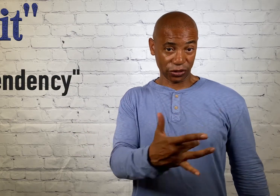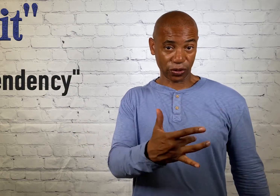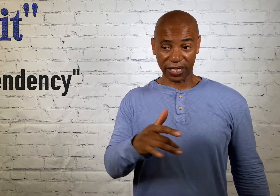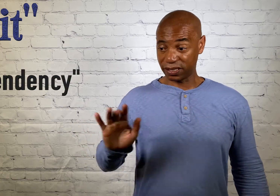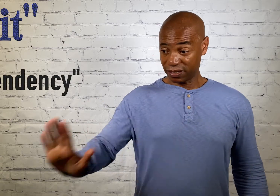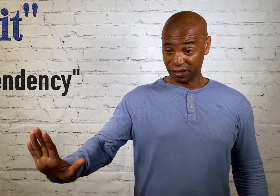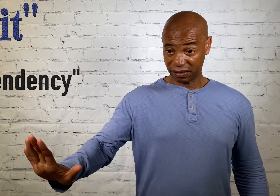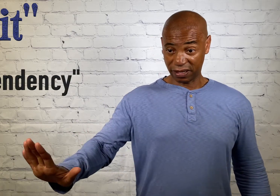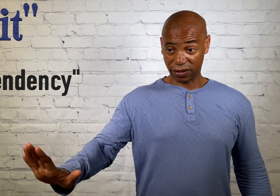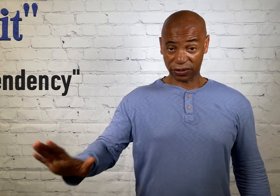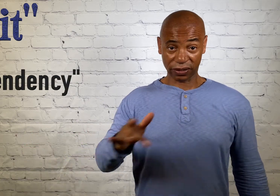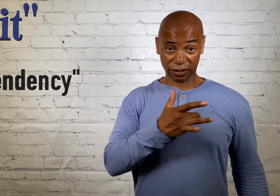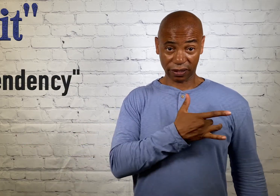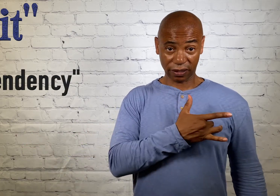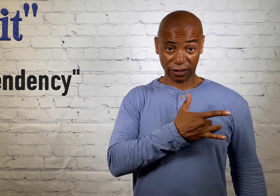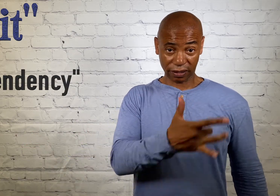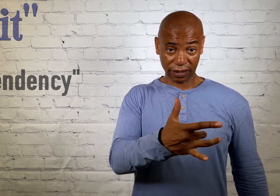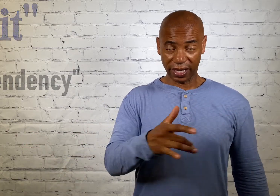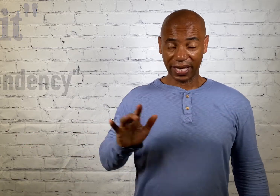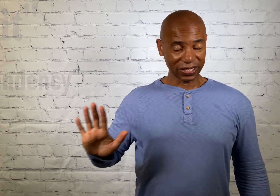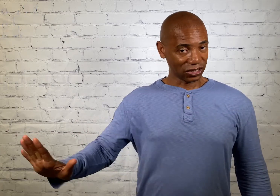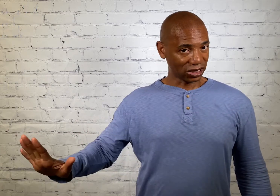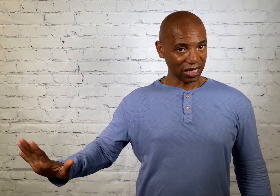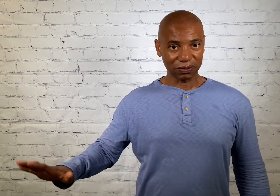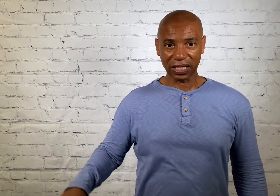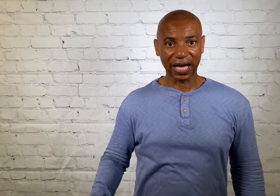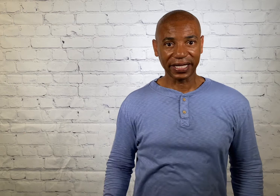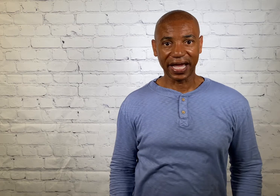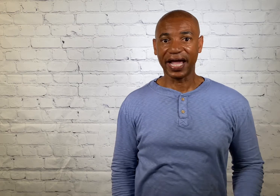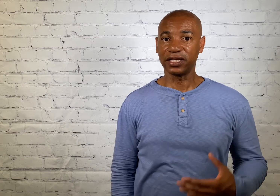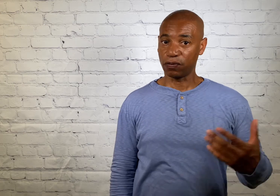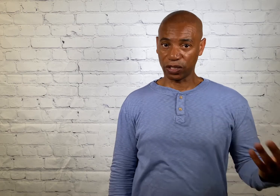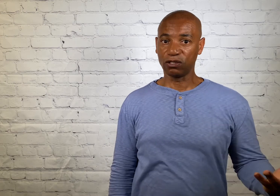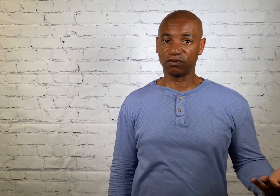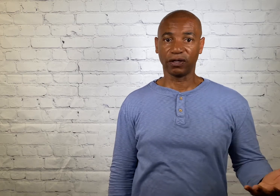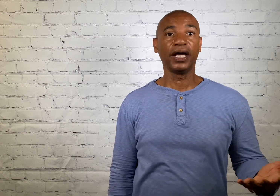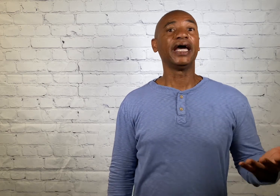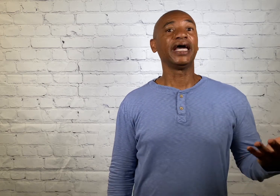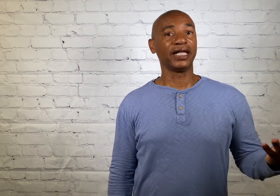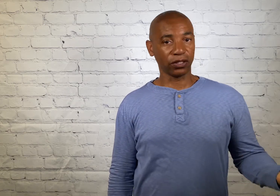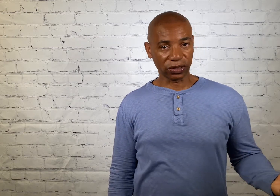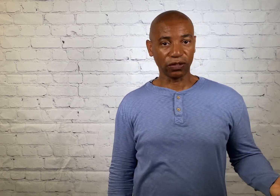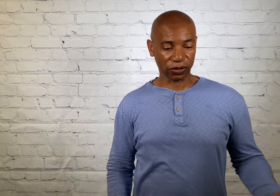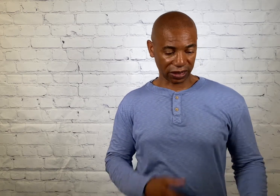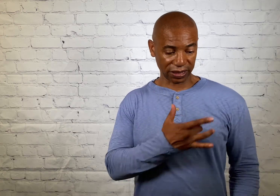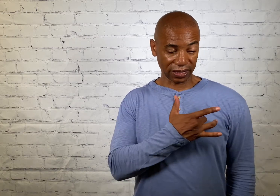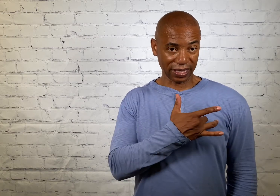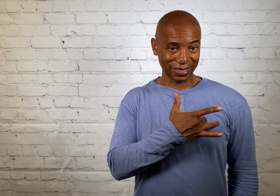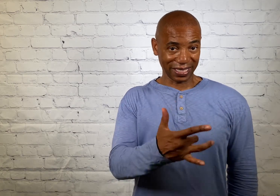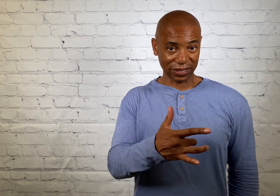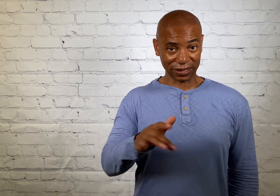Trait theirs. It's the same sign that we use for idiosyncrasies, tendencies.